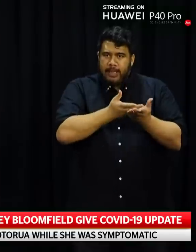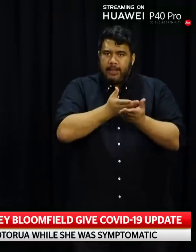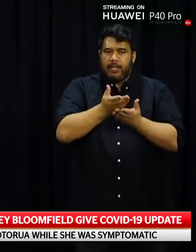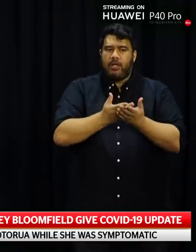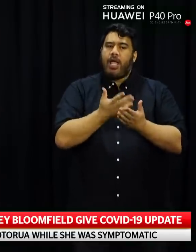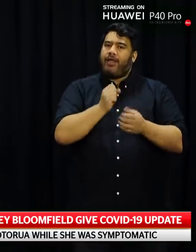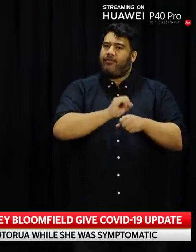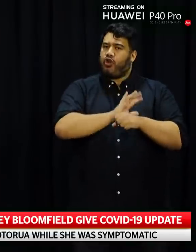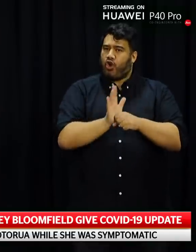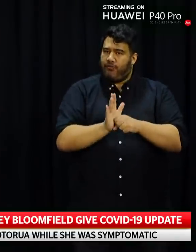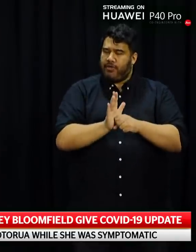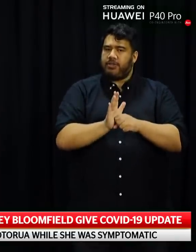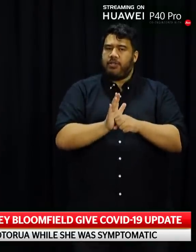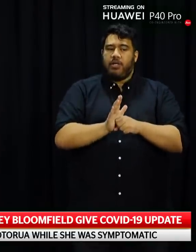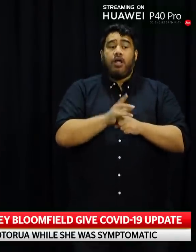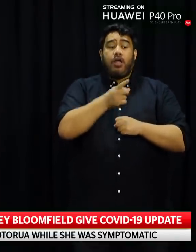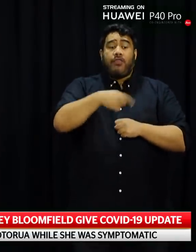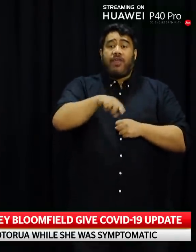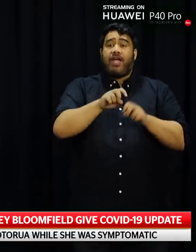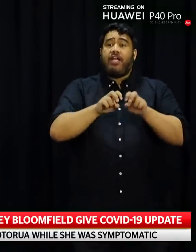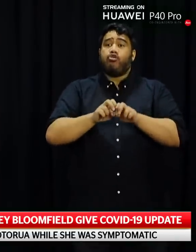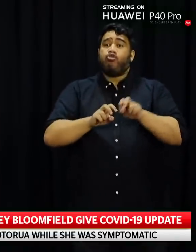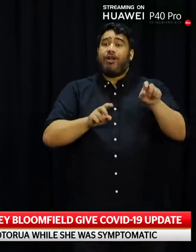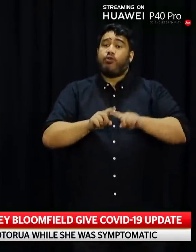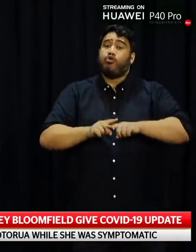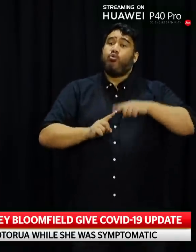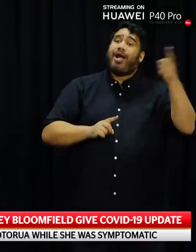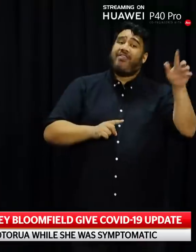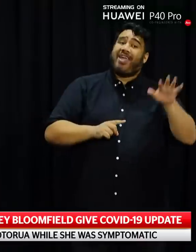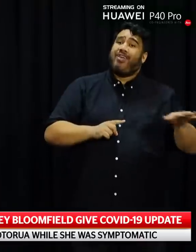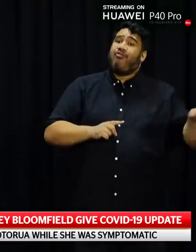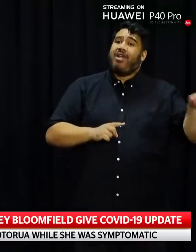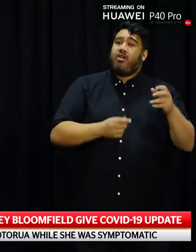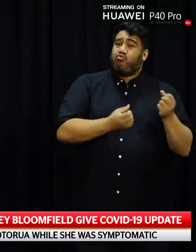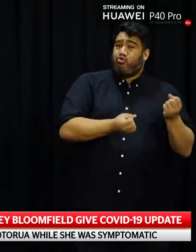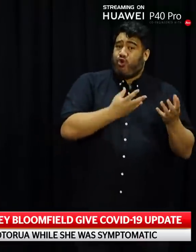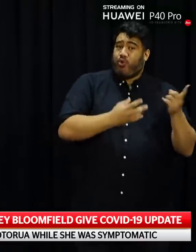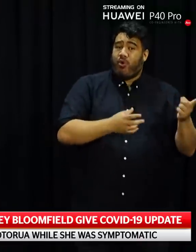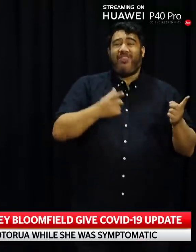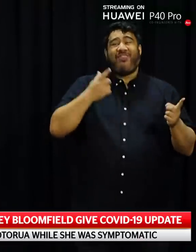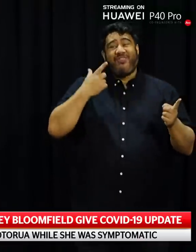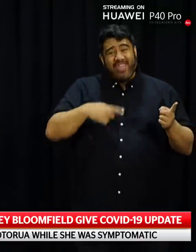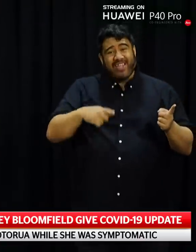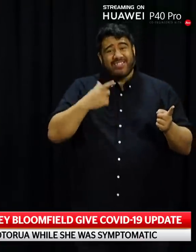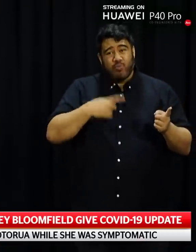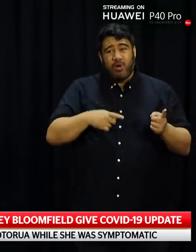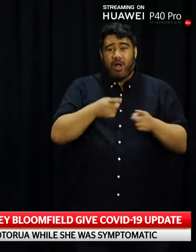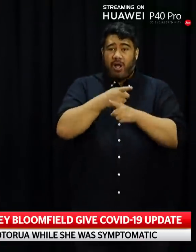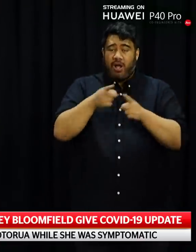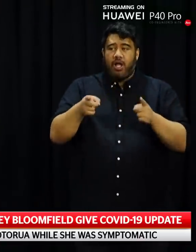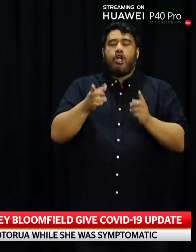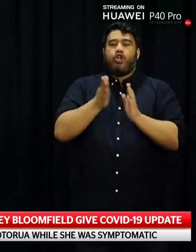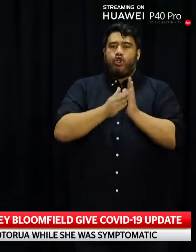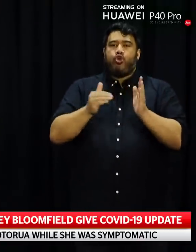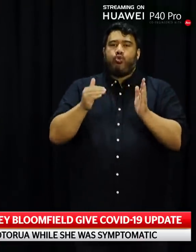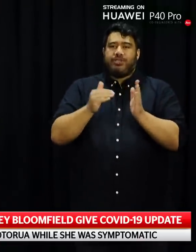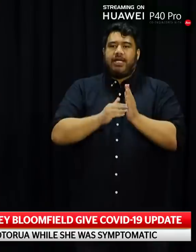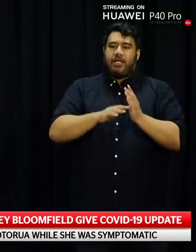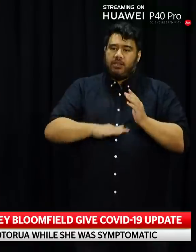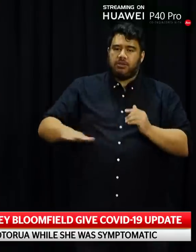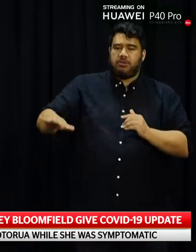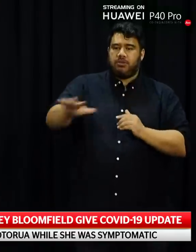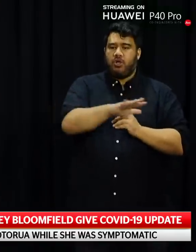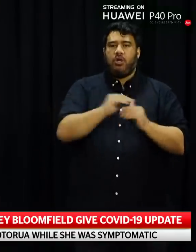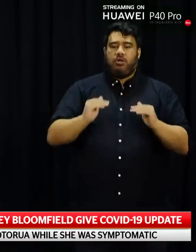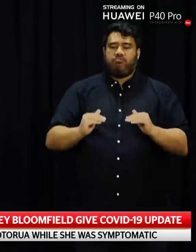having COVID, having travelled to another region, reinforces why the whole country has moved to alert level